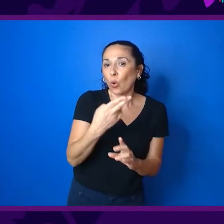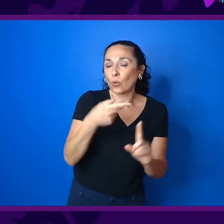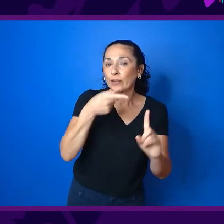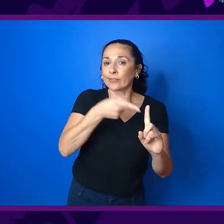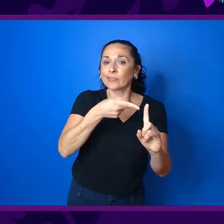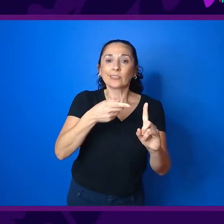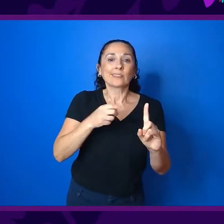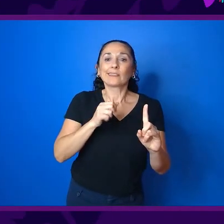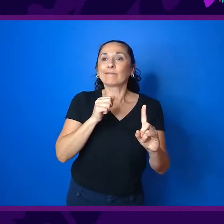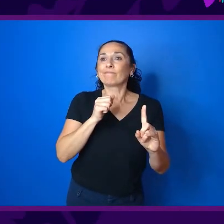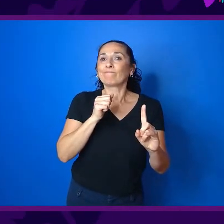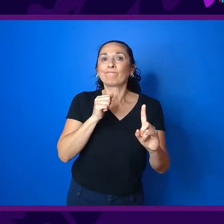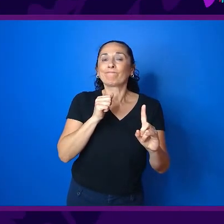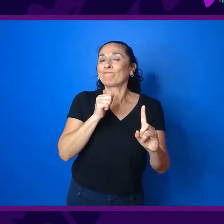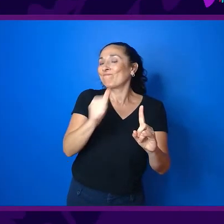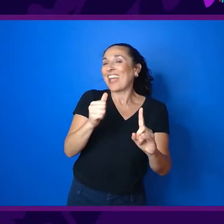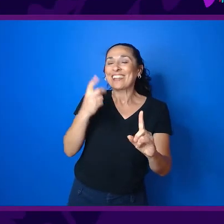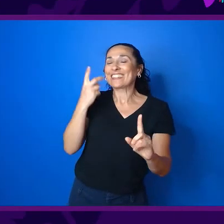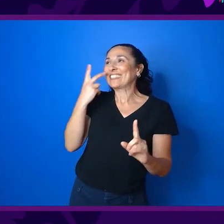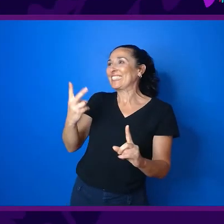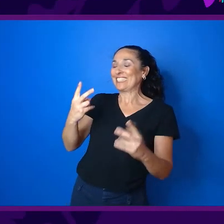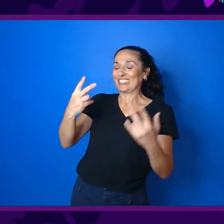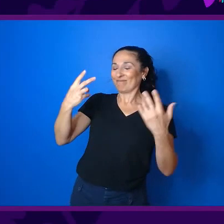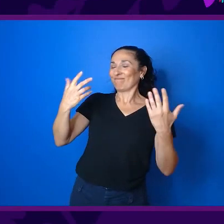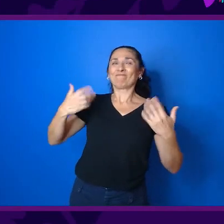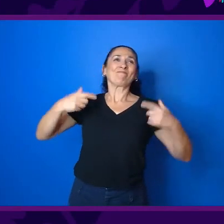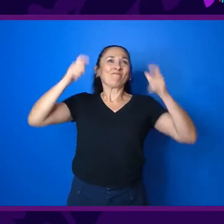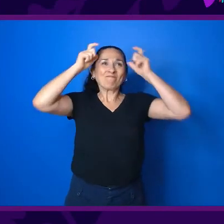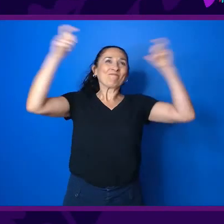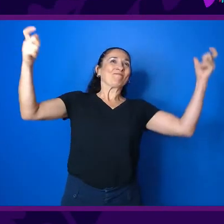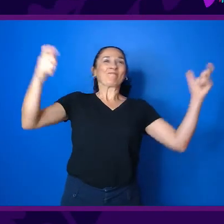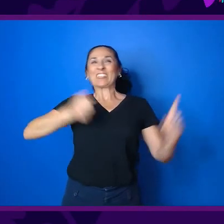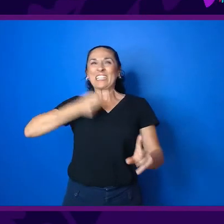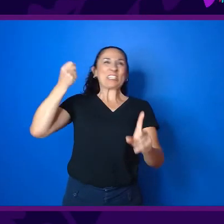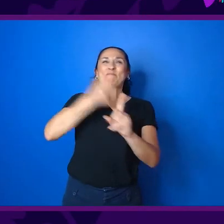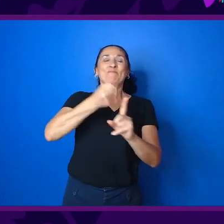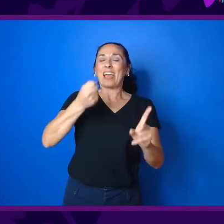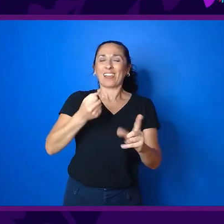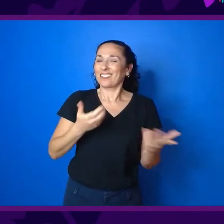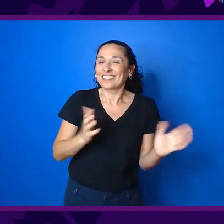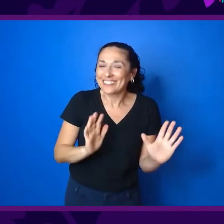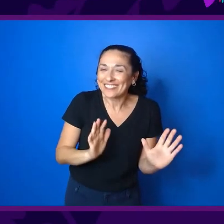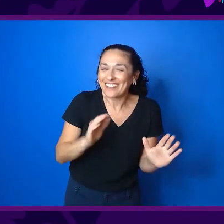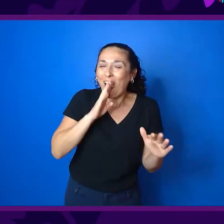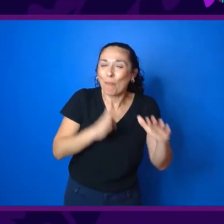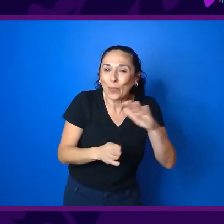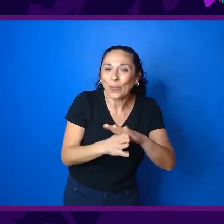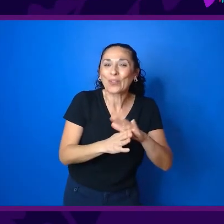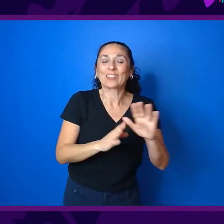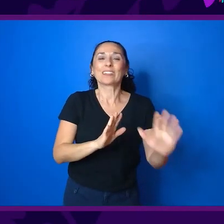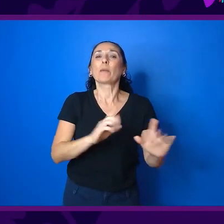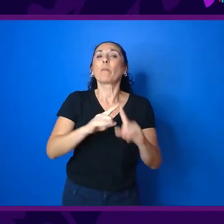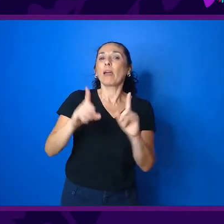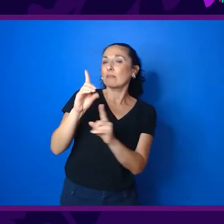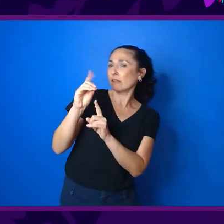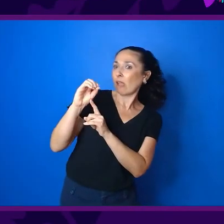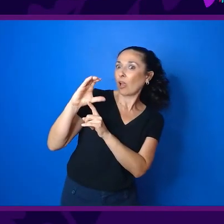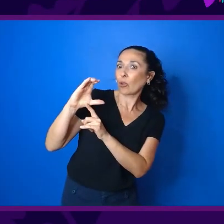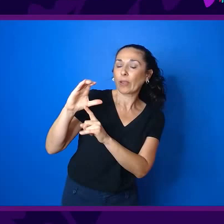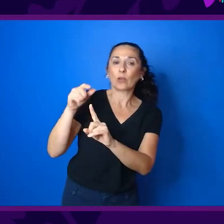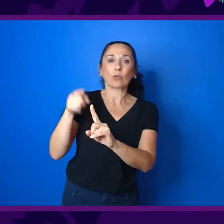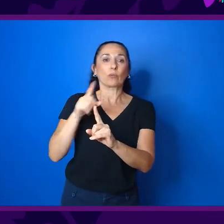the impact of what she is and what she gives. But the documentary, Stella, really, I recommend it to everybody. You know what it was,